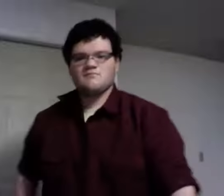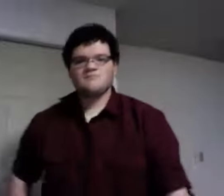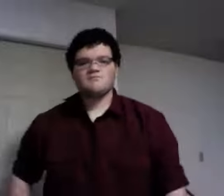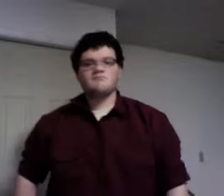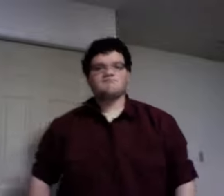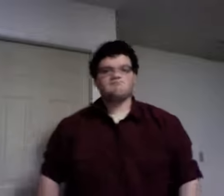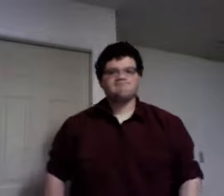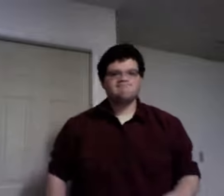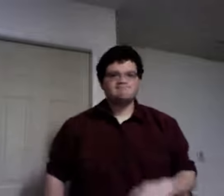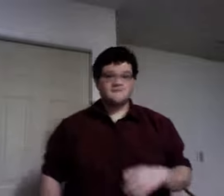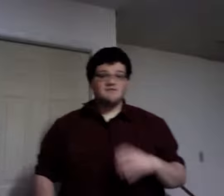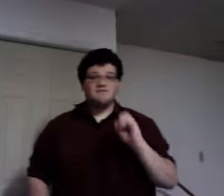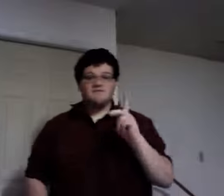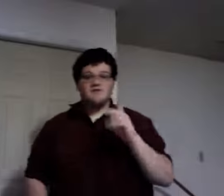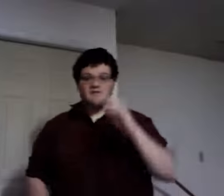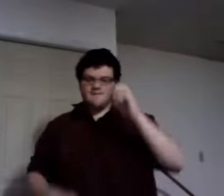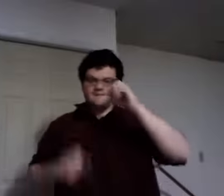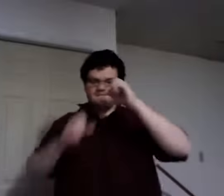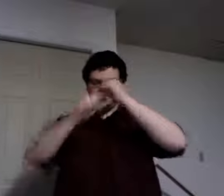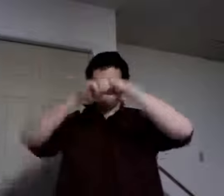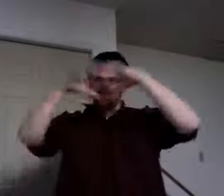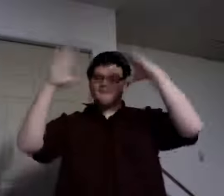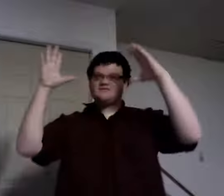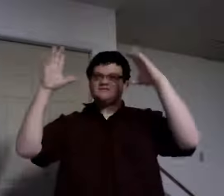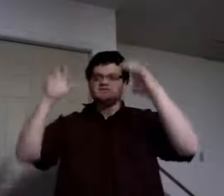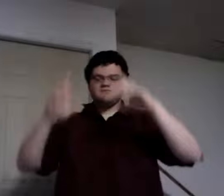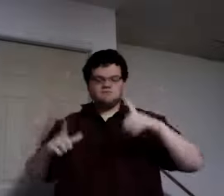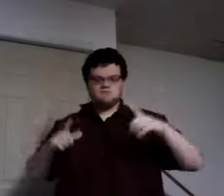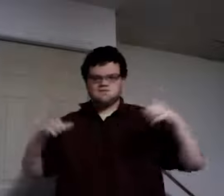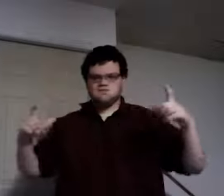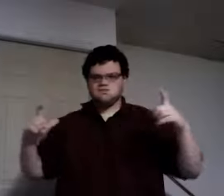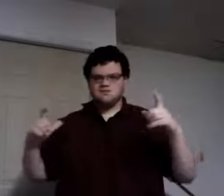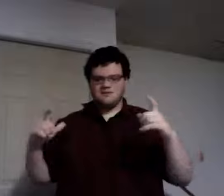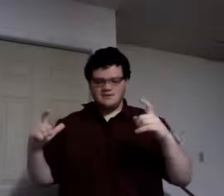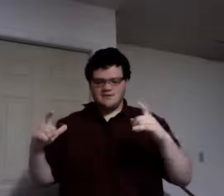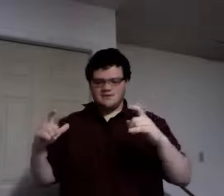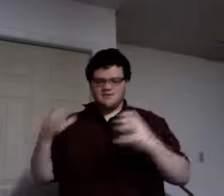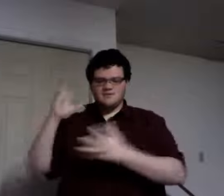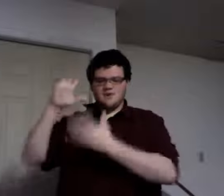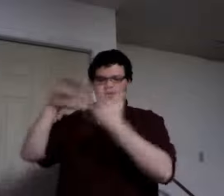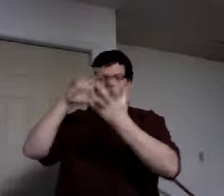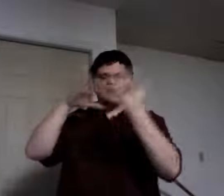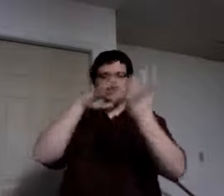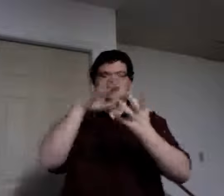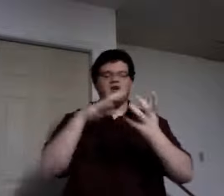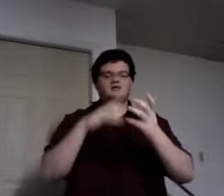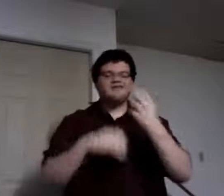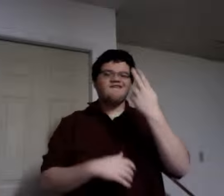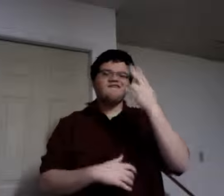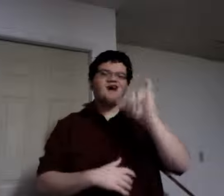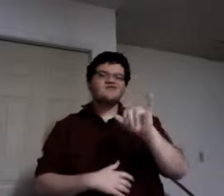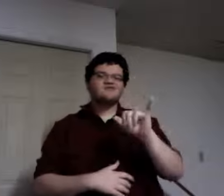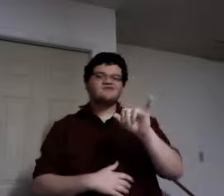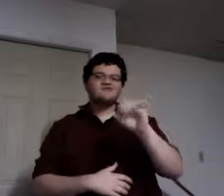let's imagine we have a huge cloud of hydrogen atoms floating in space. When I say huge cloud, huge both in distance and